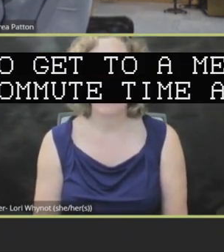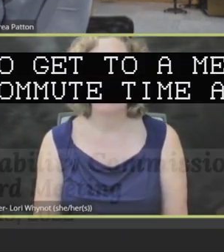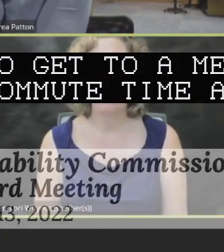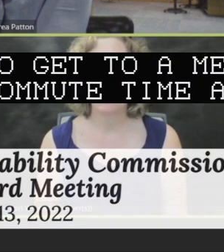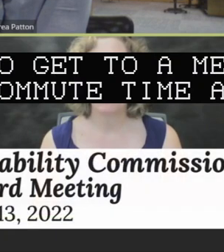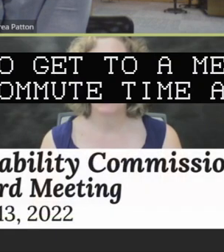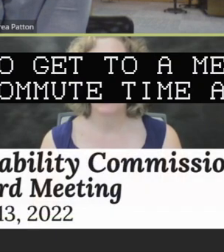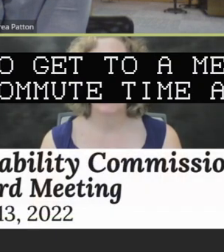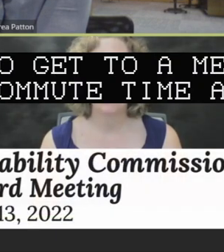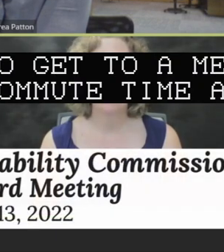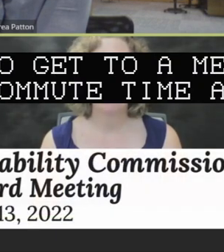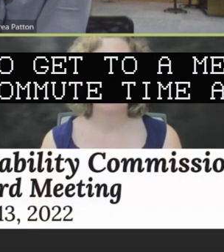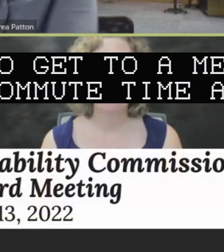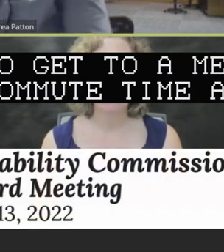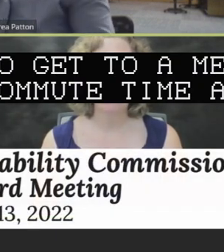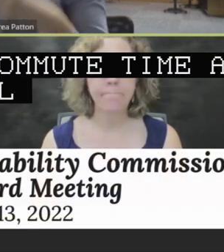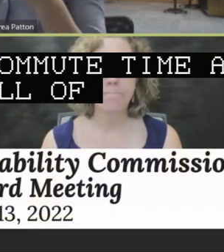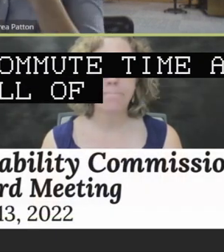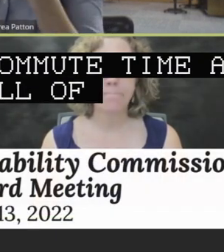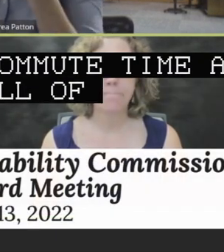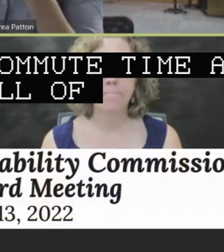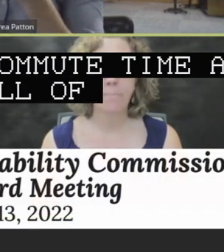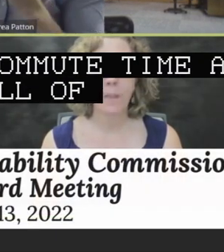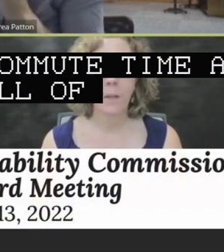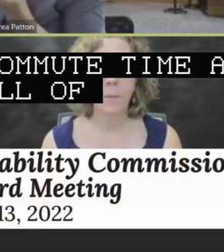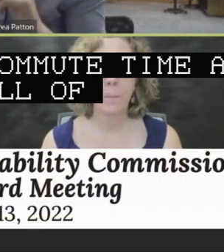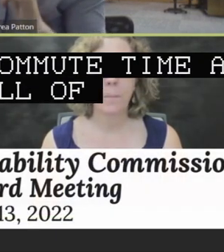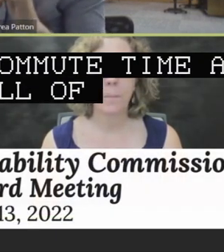all of that, the logistics.